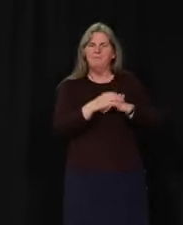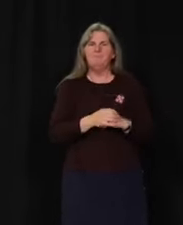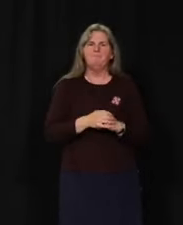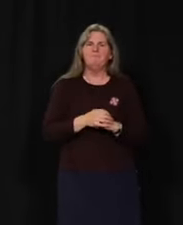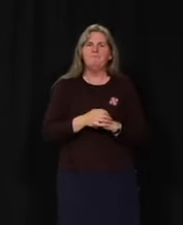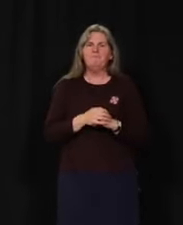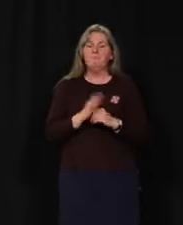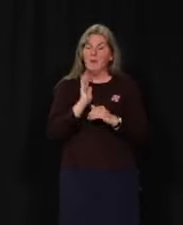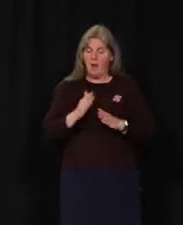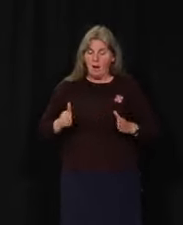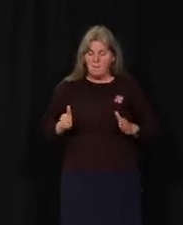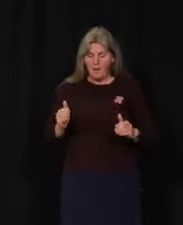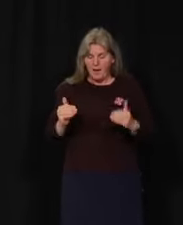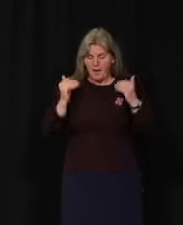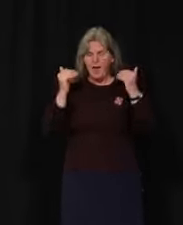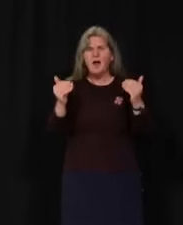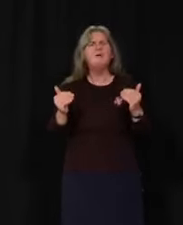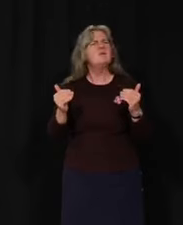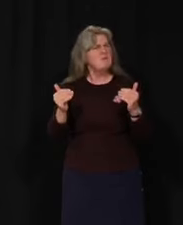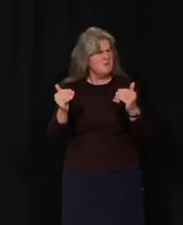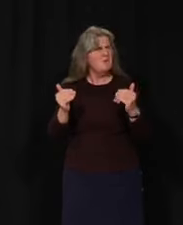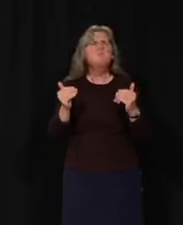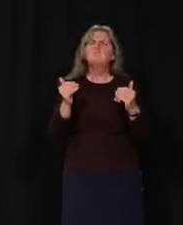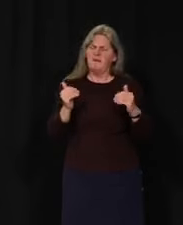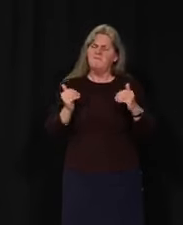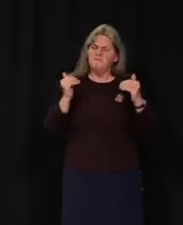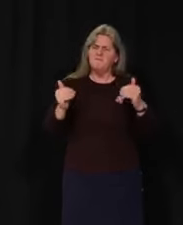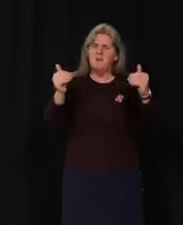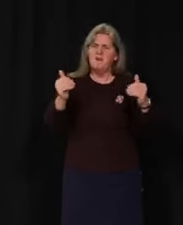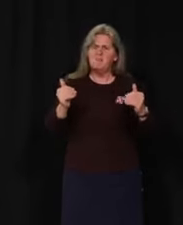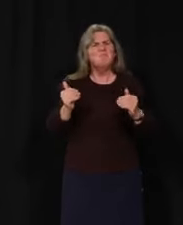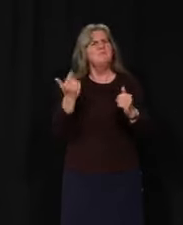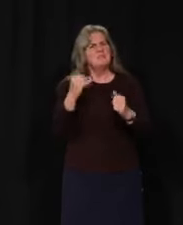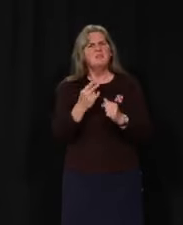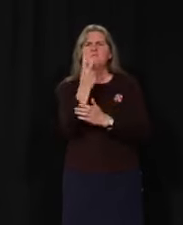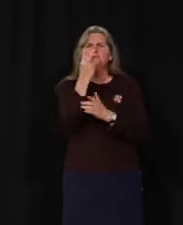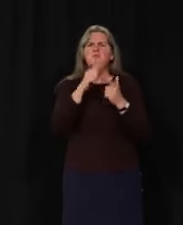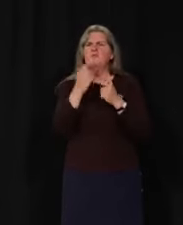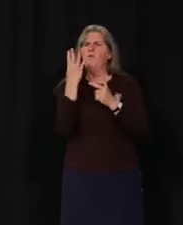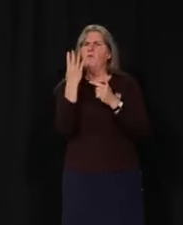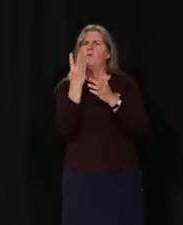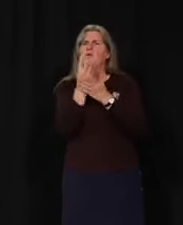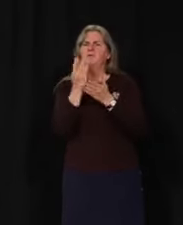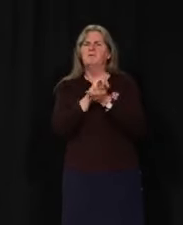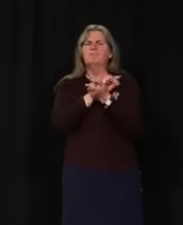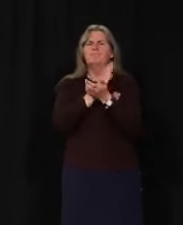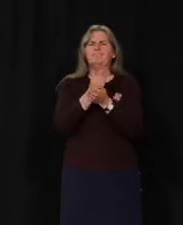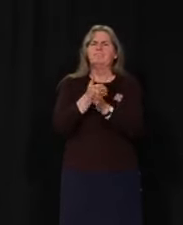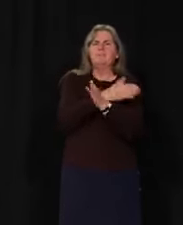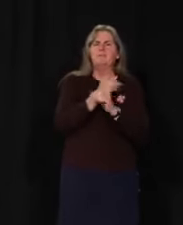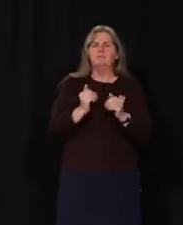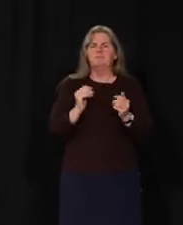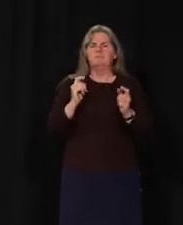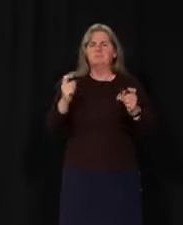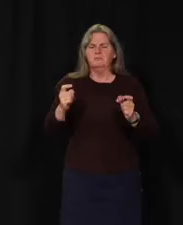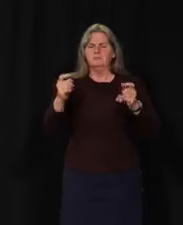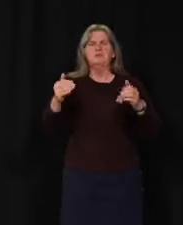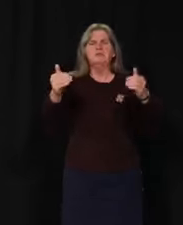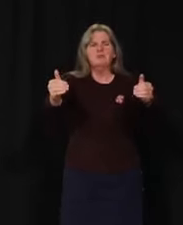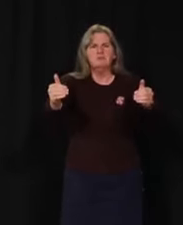time between phases is expected to be about 2 to 4 weeks minimum. This time is used to evaluate